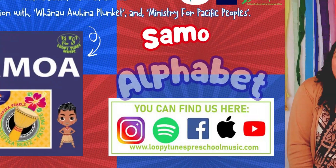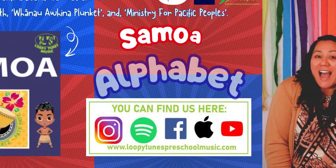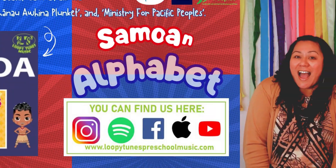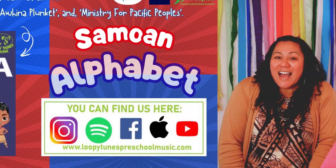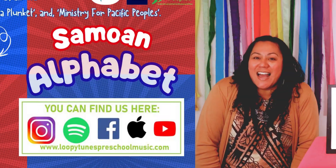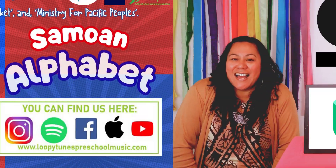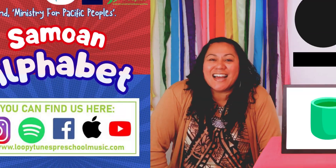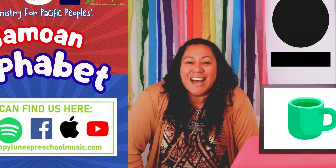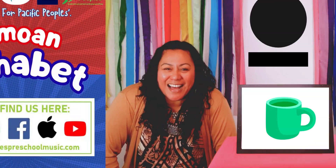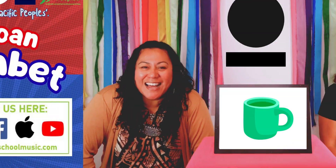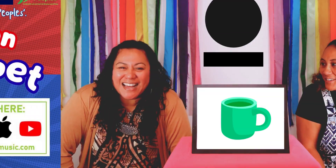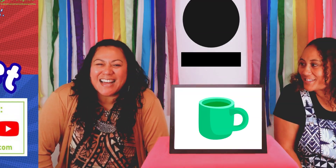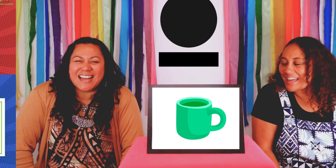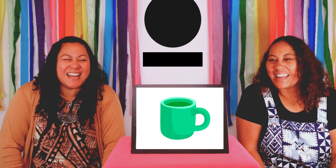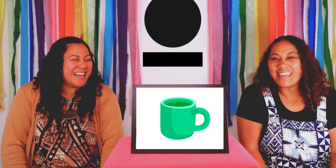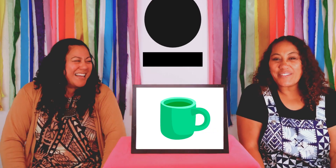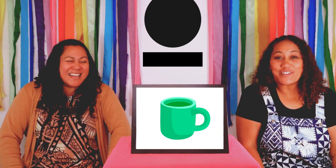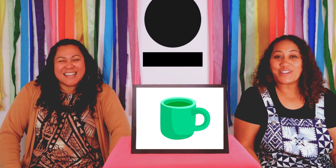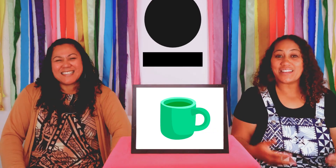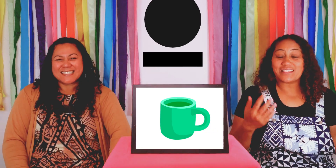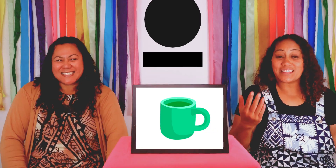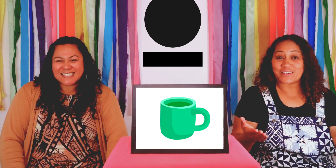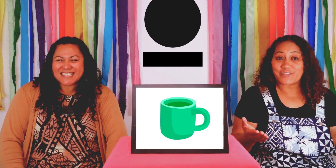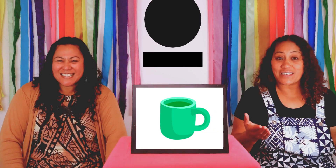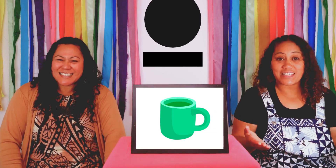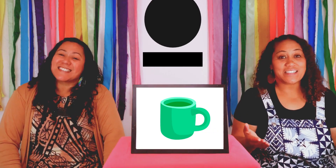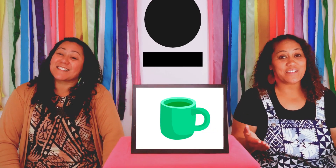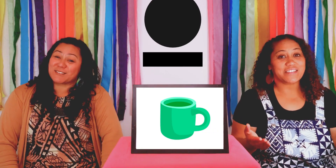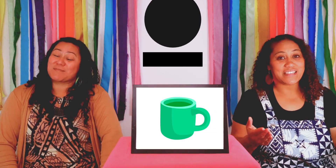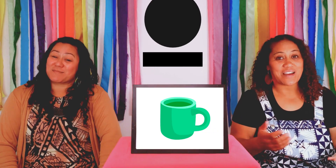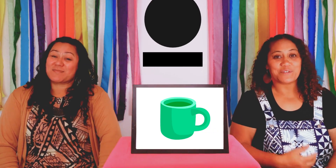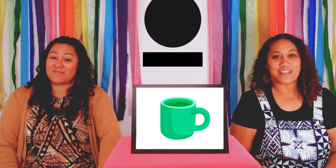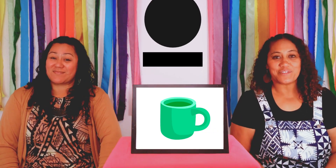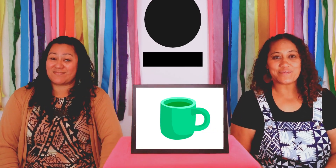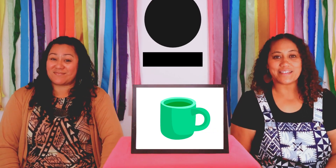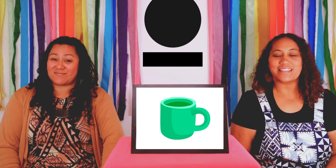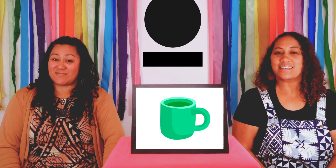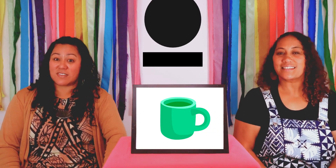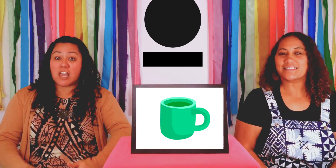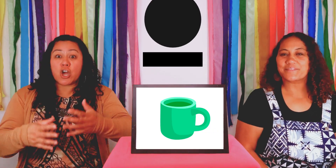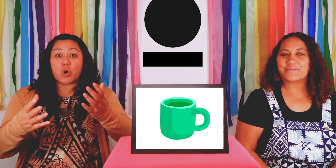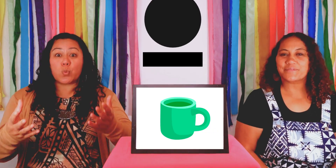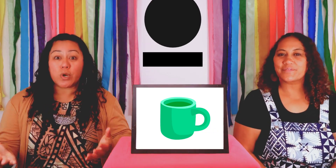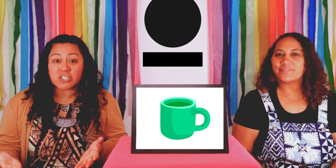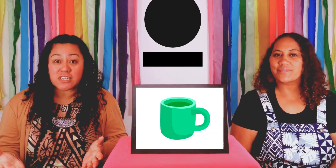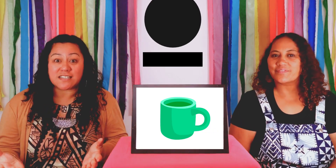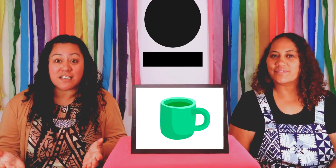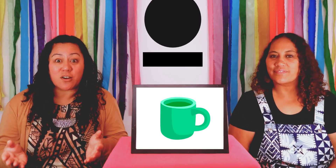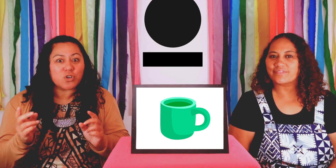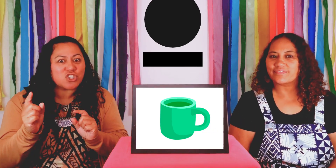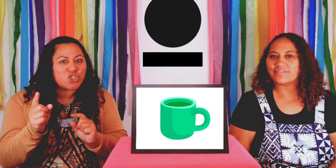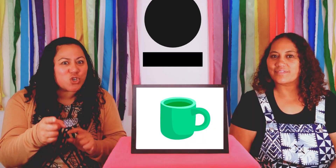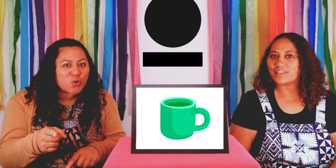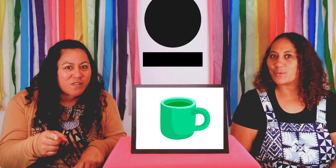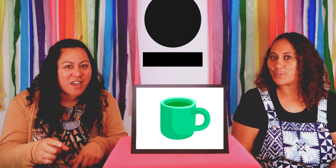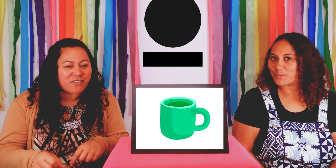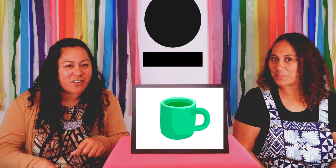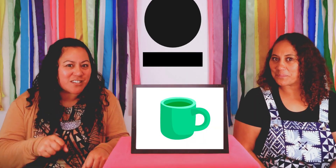That was so cute. I love learning the different letters of the Samoan alphabet. Which letter was your favourite to